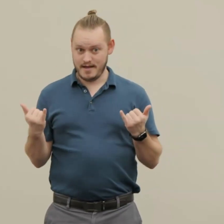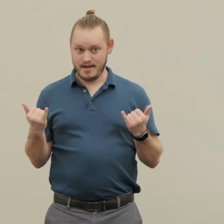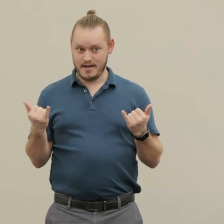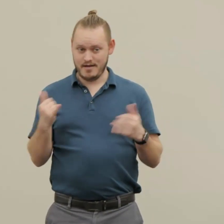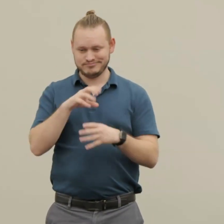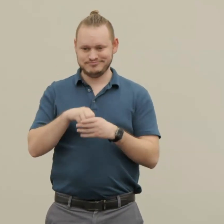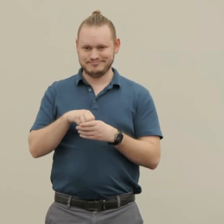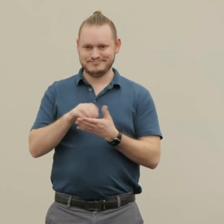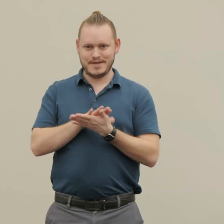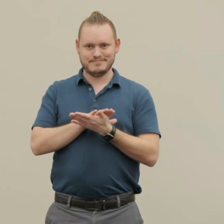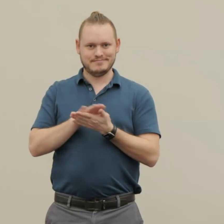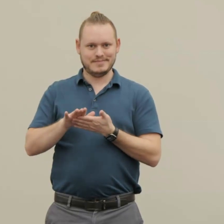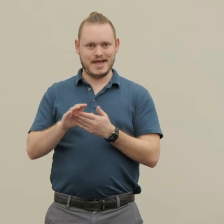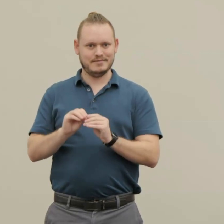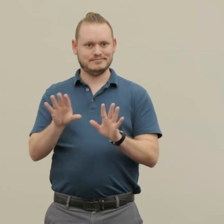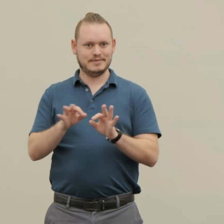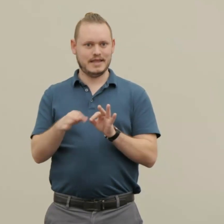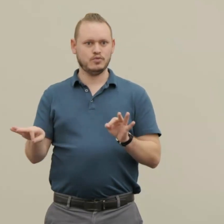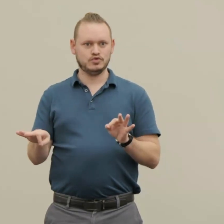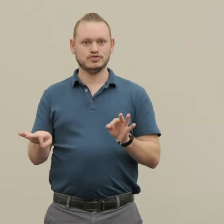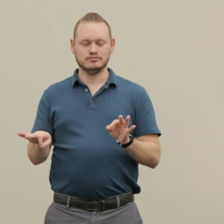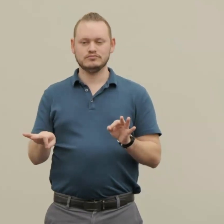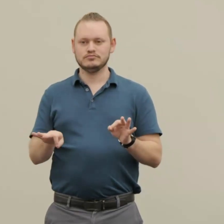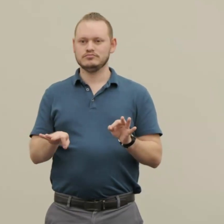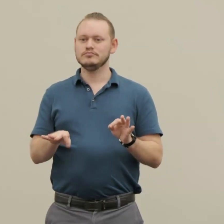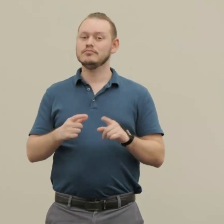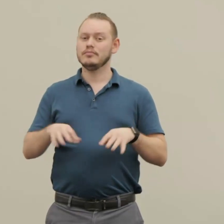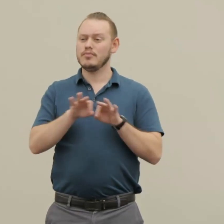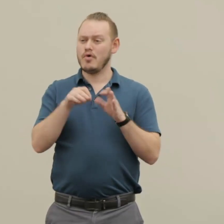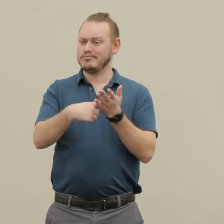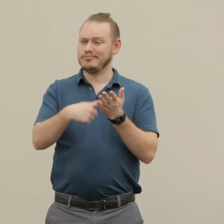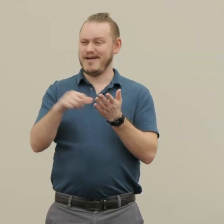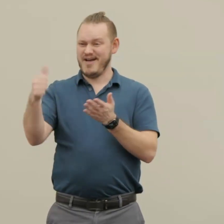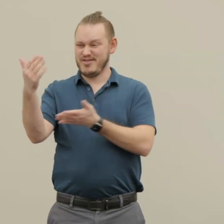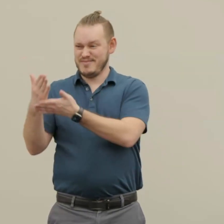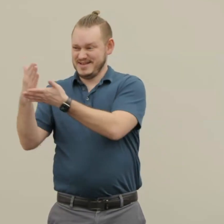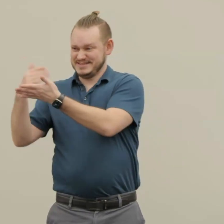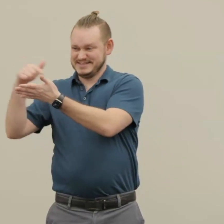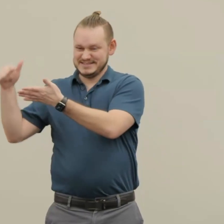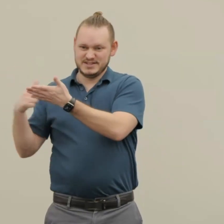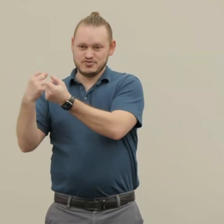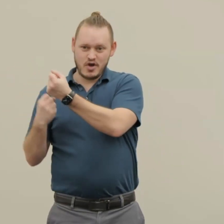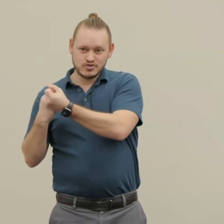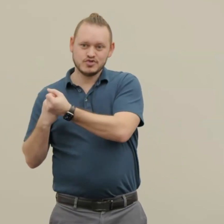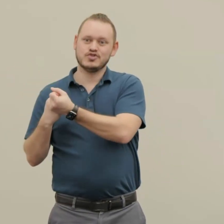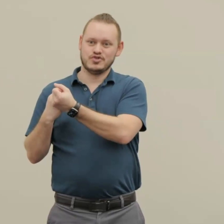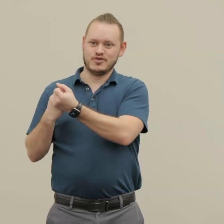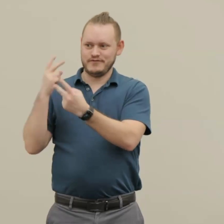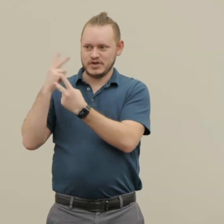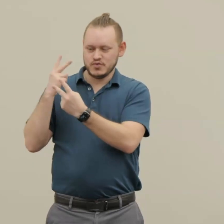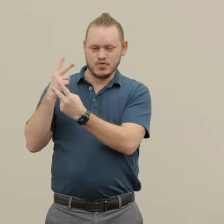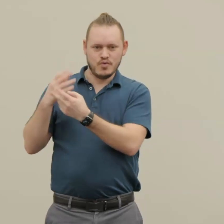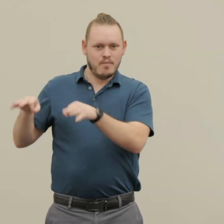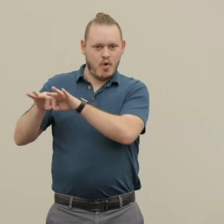plain language piece. It was important to talk about those other pieces of the structure and the